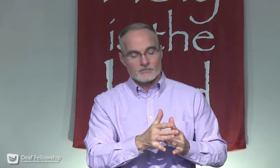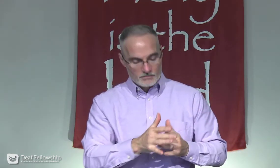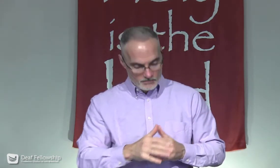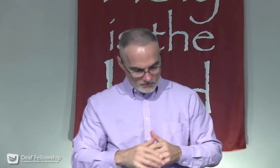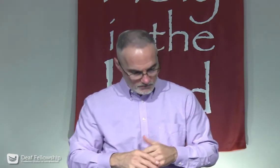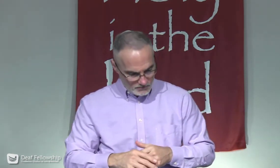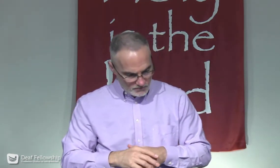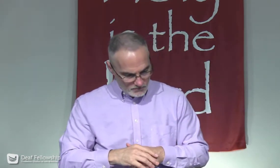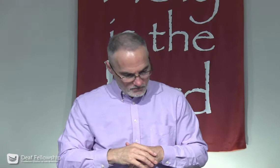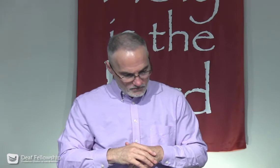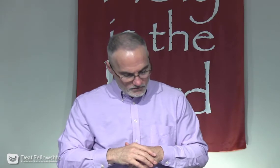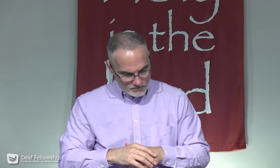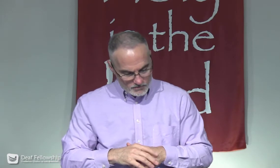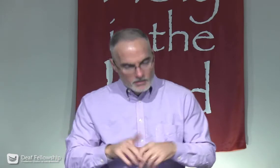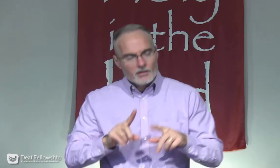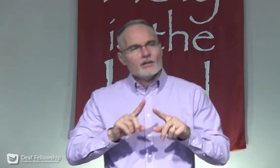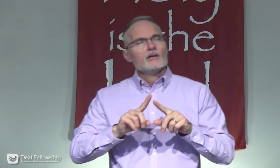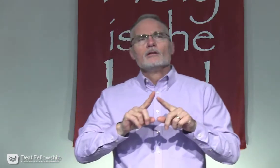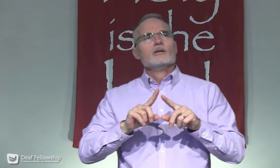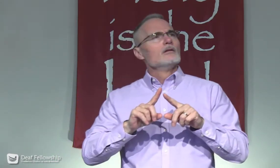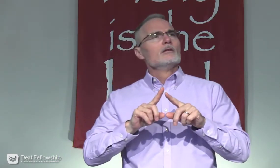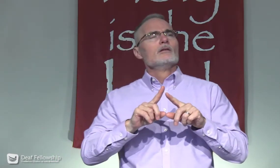Jesus. Both of them despising Jesus.